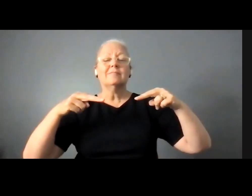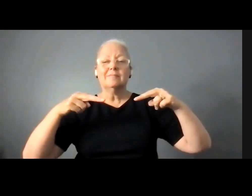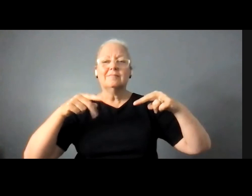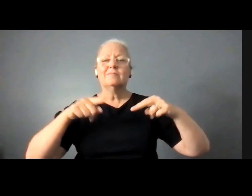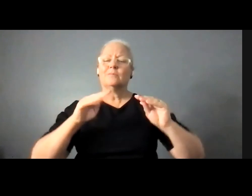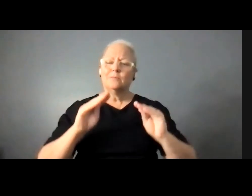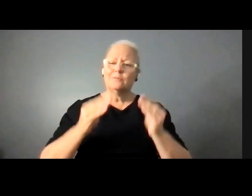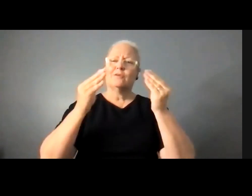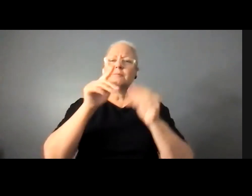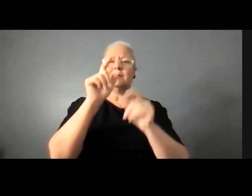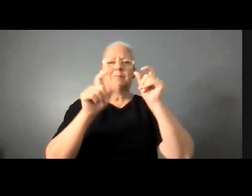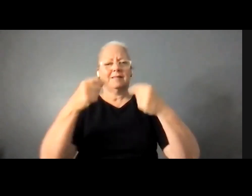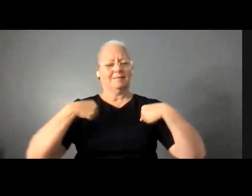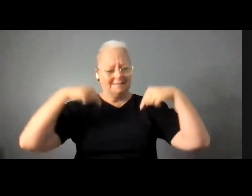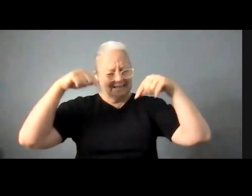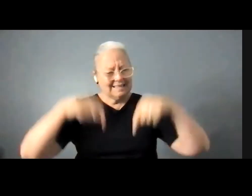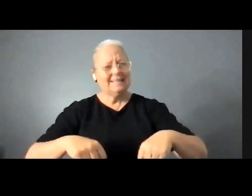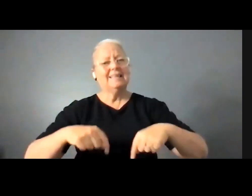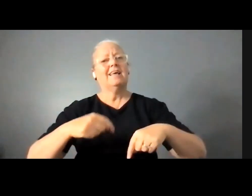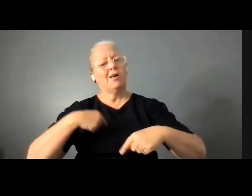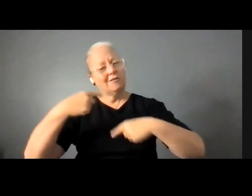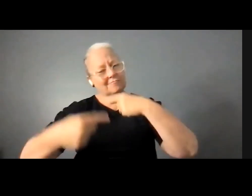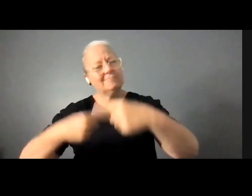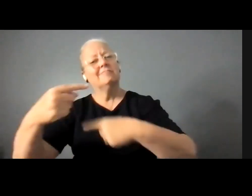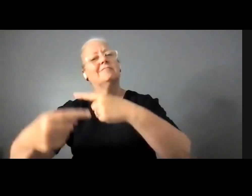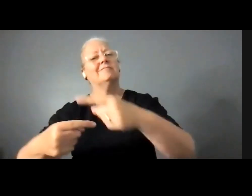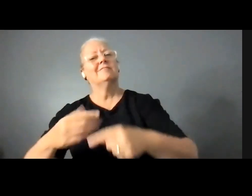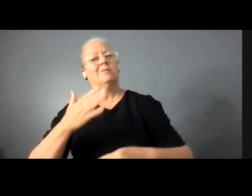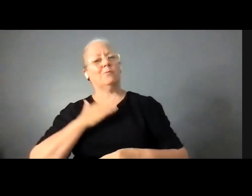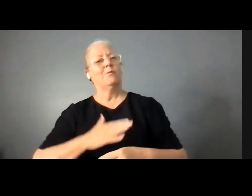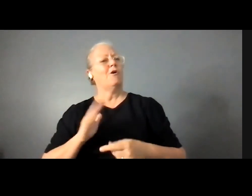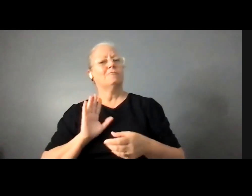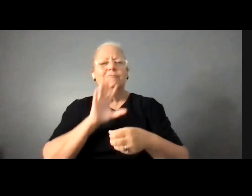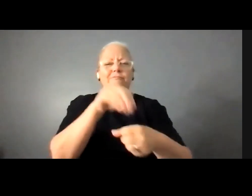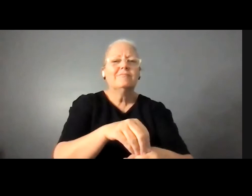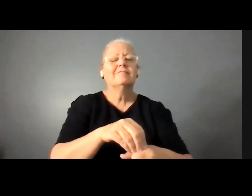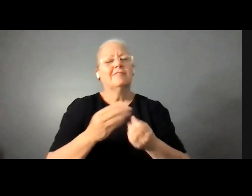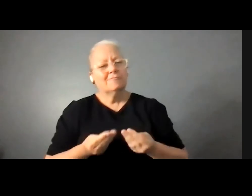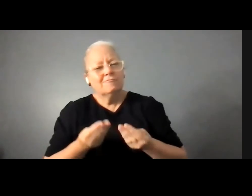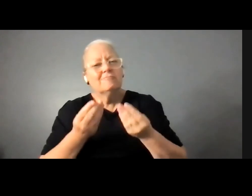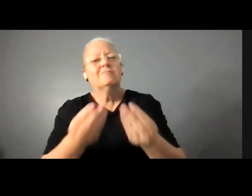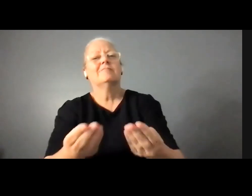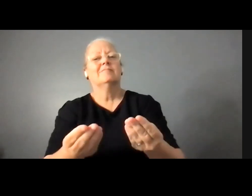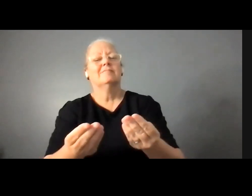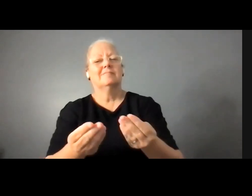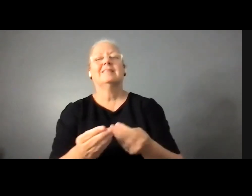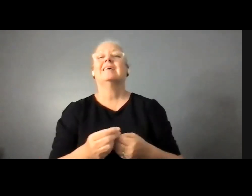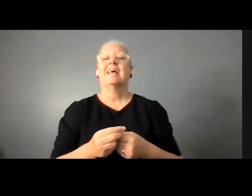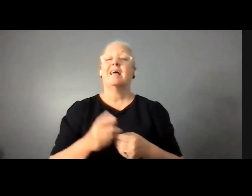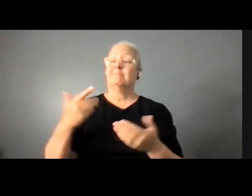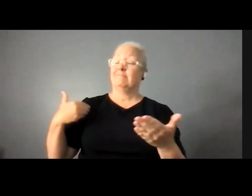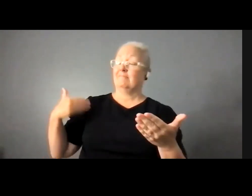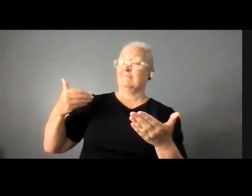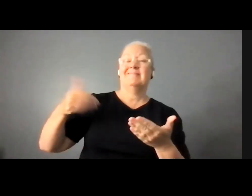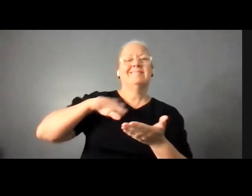are here to stay, that they are here to contribute, so that we move from exclusion gaps